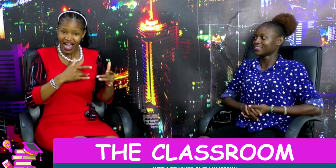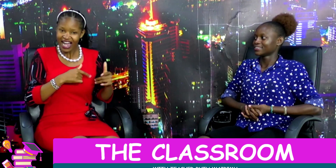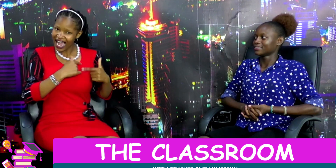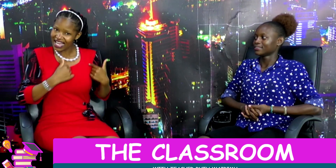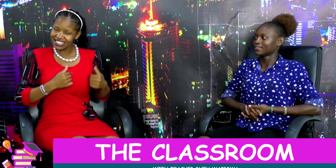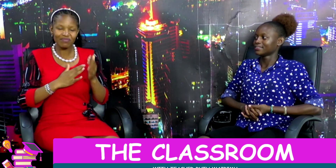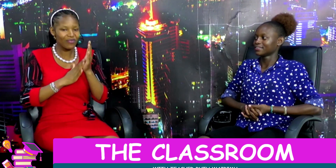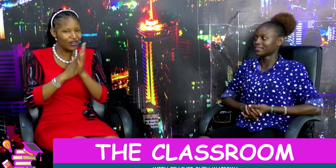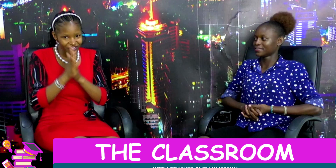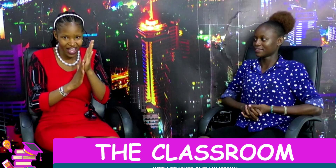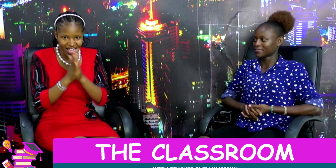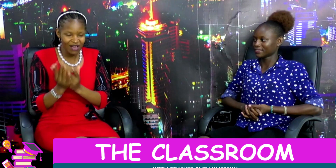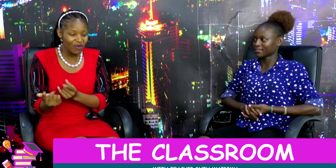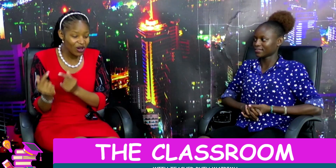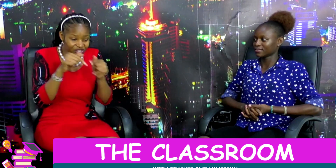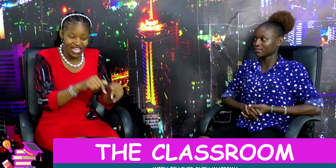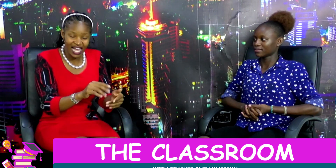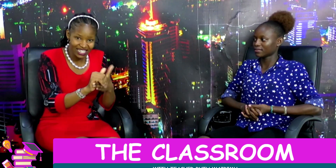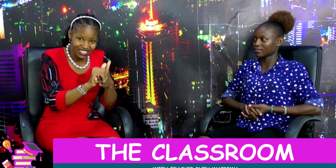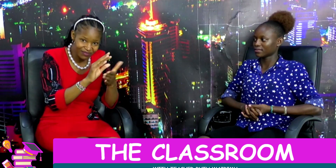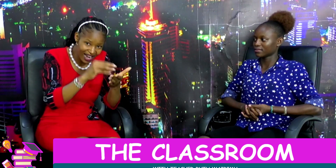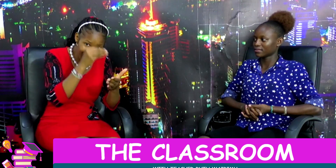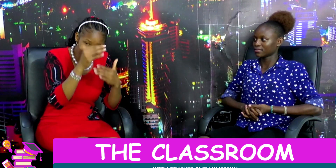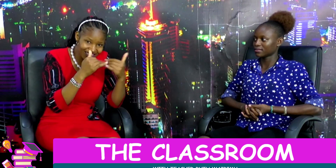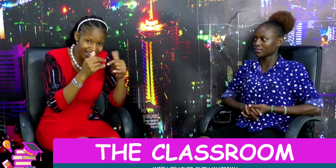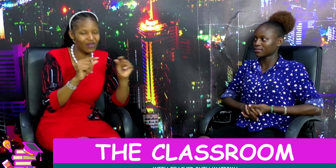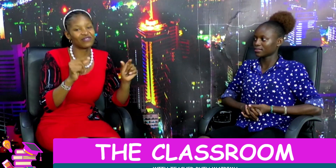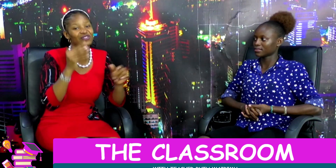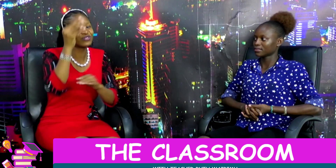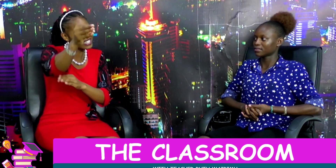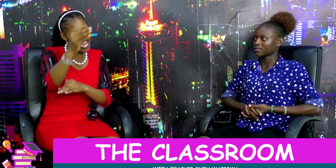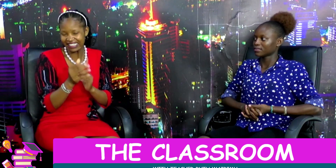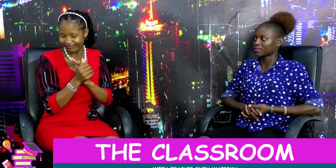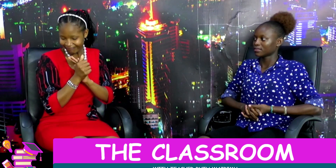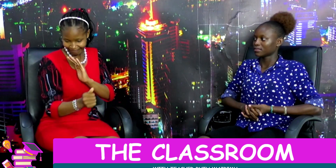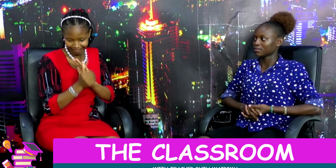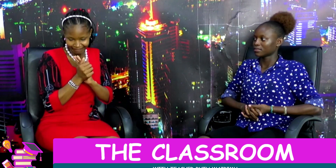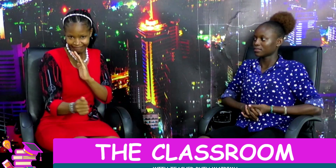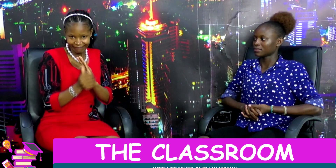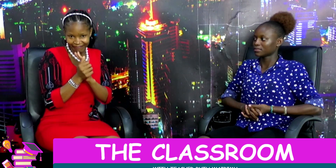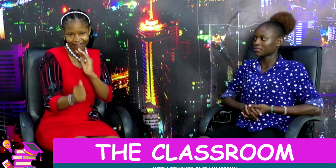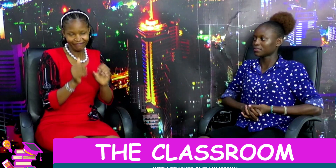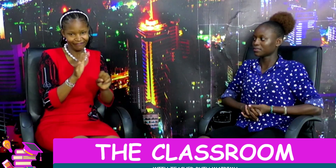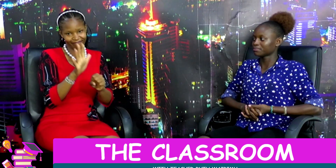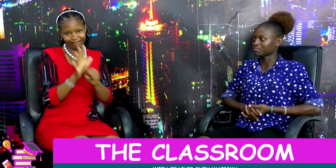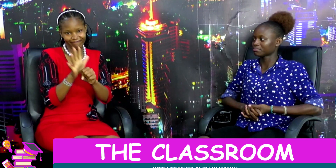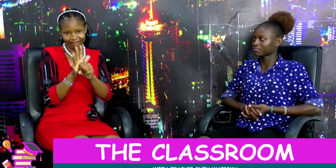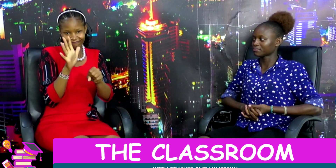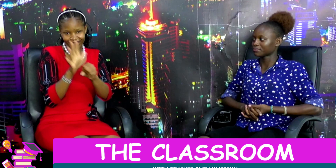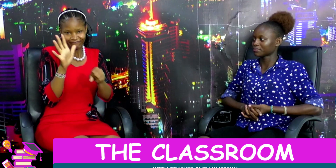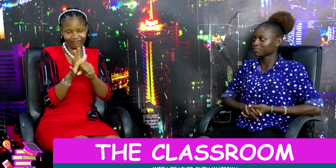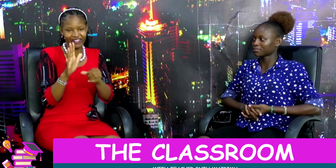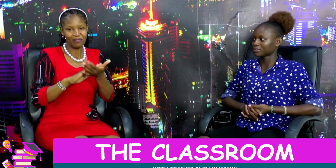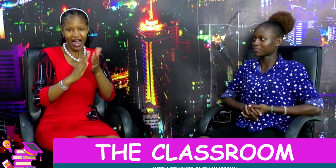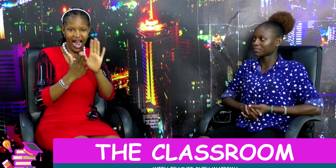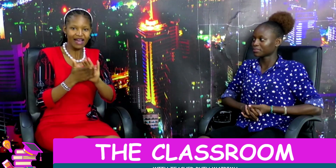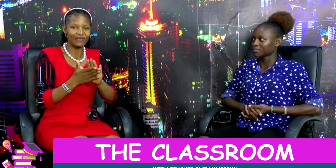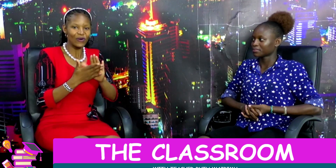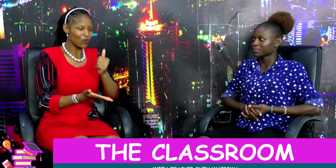to really enjoy the language. It's really interesting and motivating. And when they come for attachment, it's very nice because they improve their skills, and in future